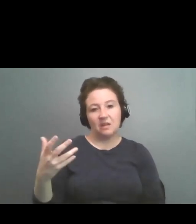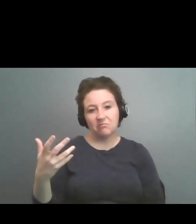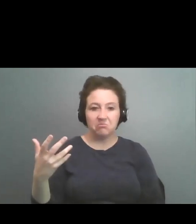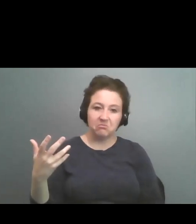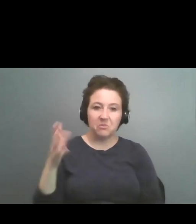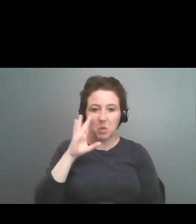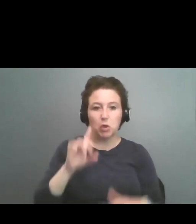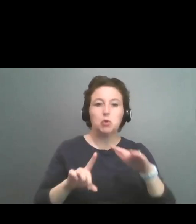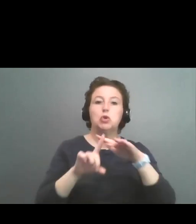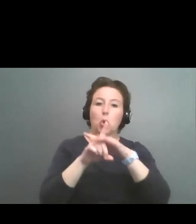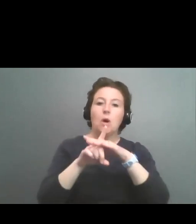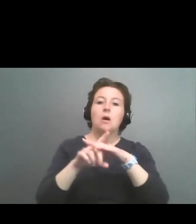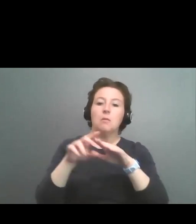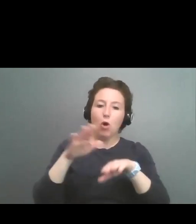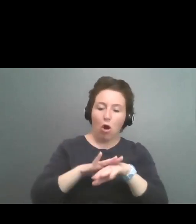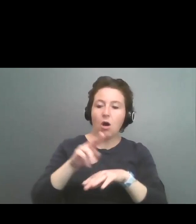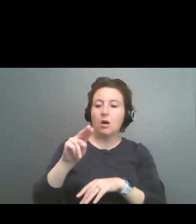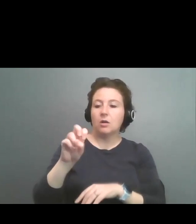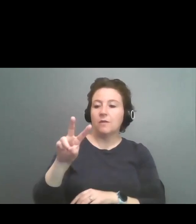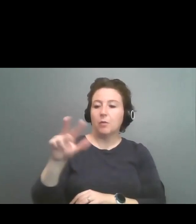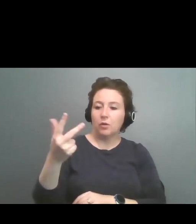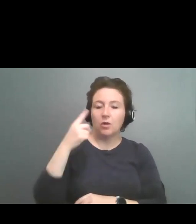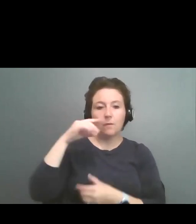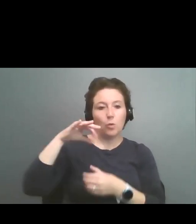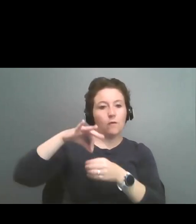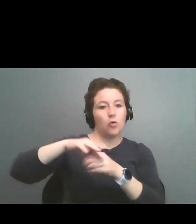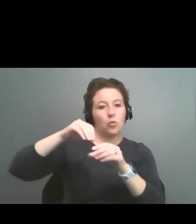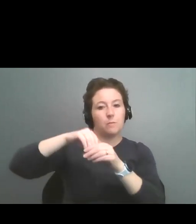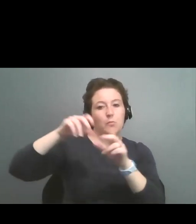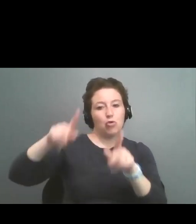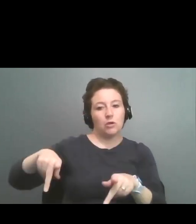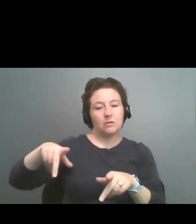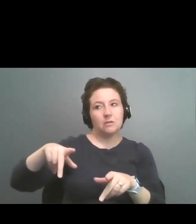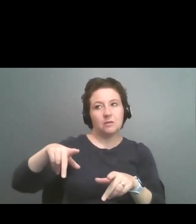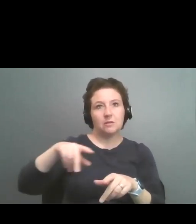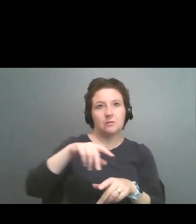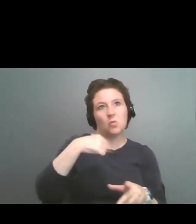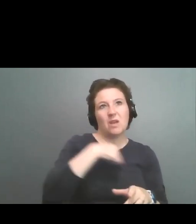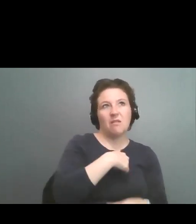will show up at the polls on election day. Out of our